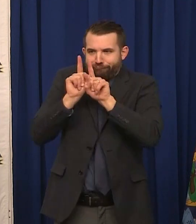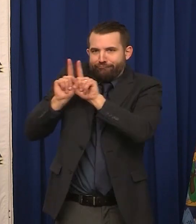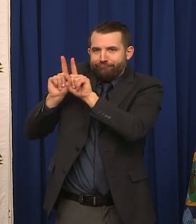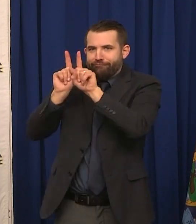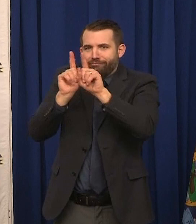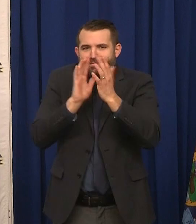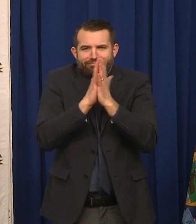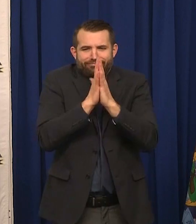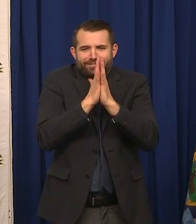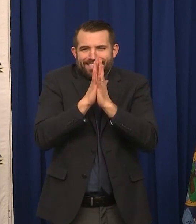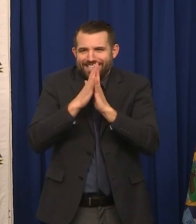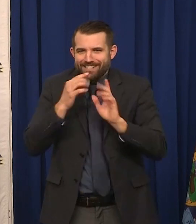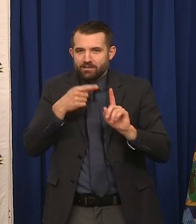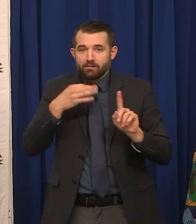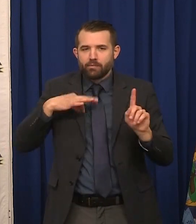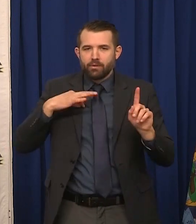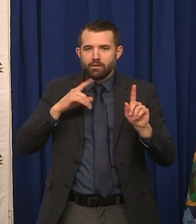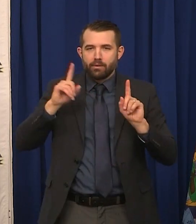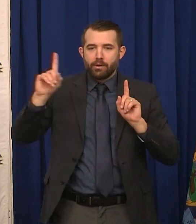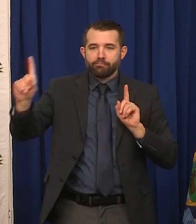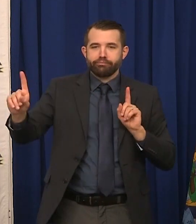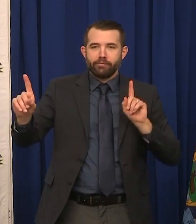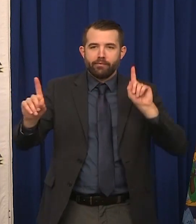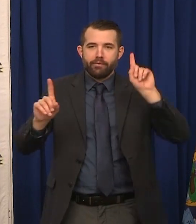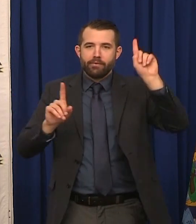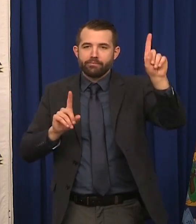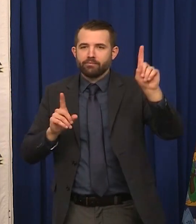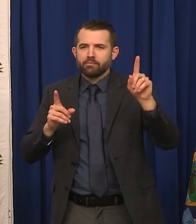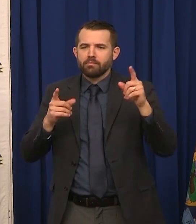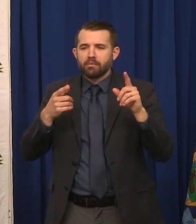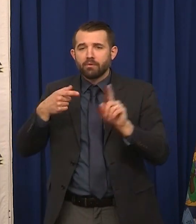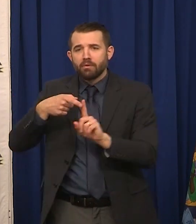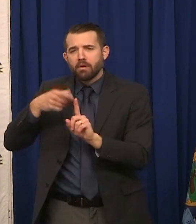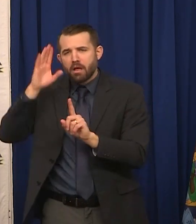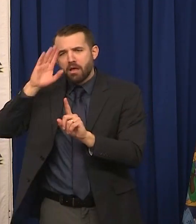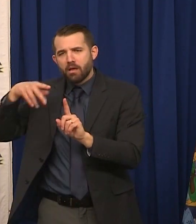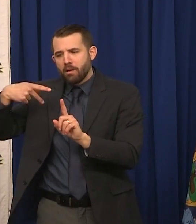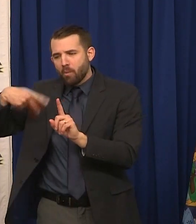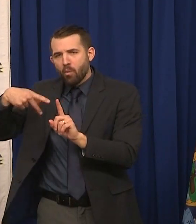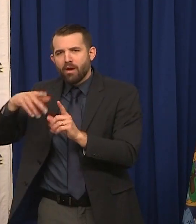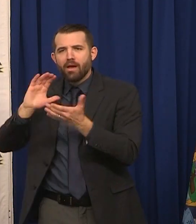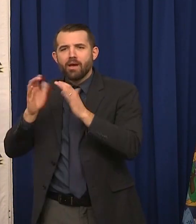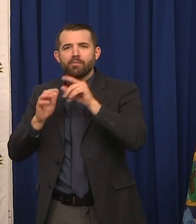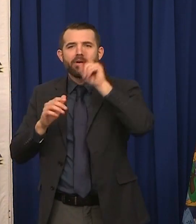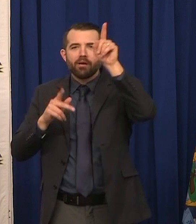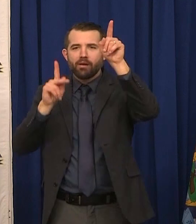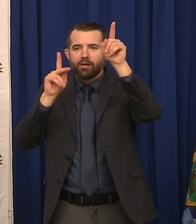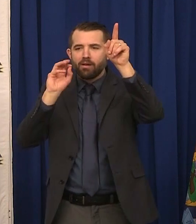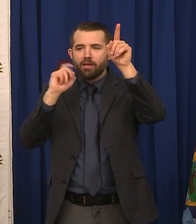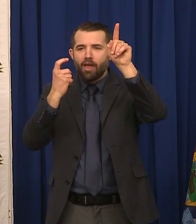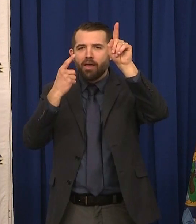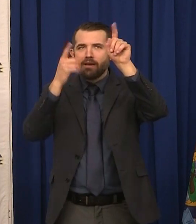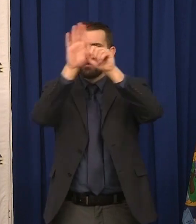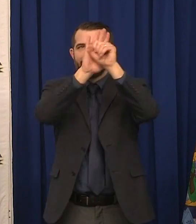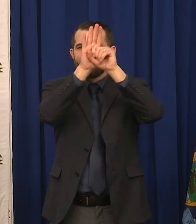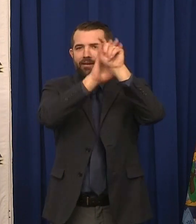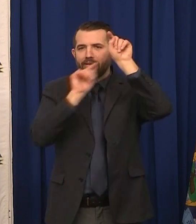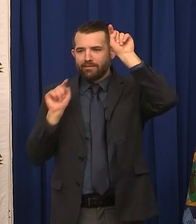different from Knox County. And when you have at baseline lower population